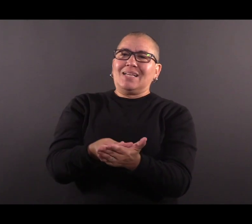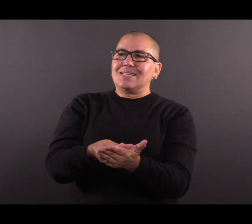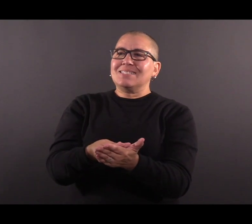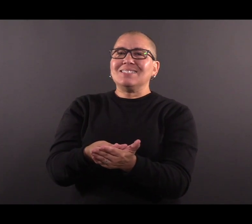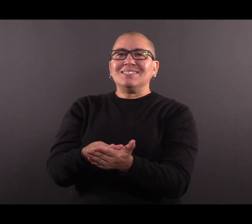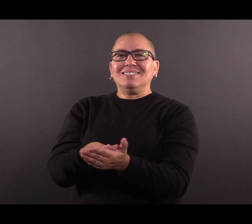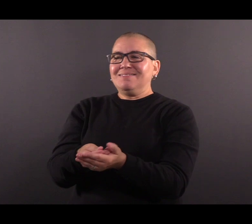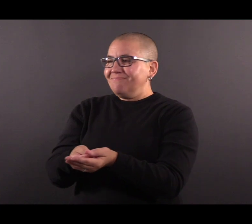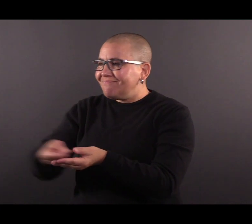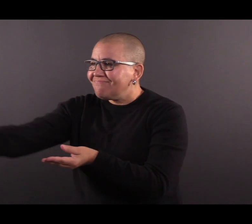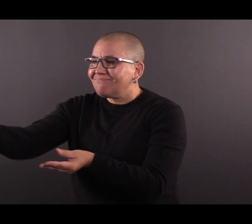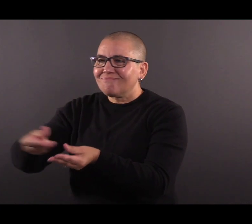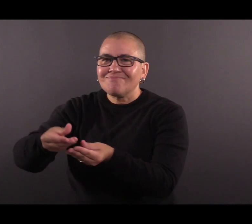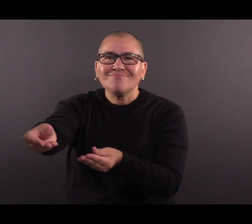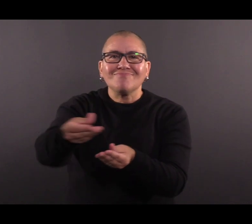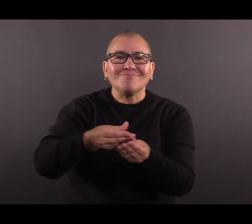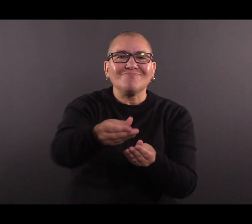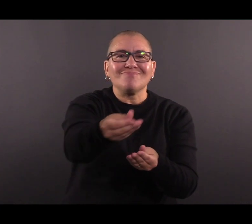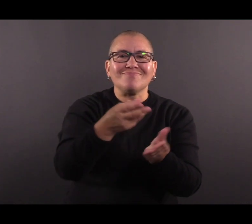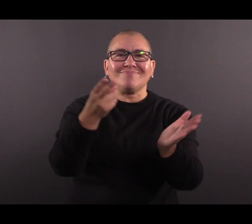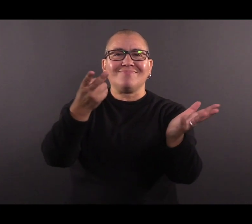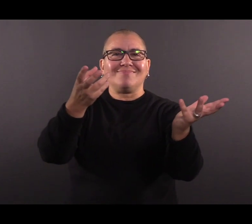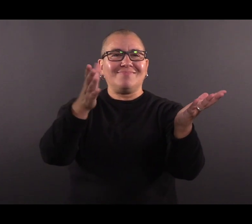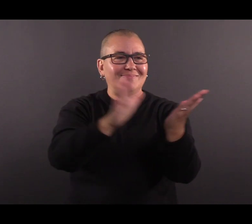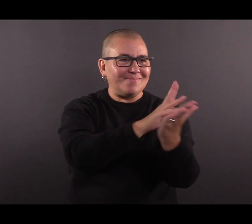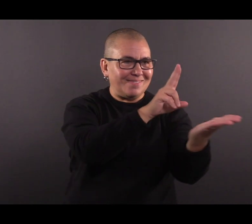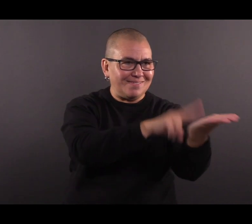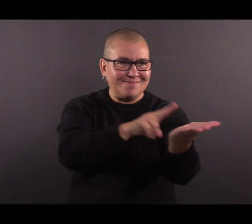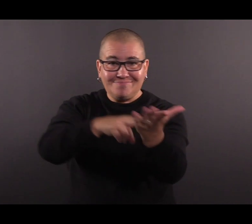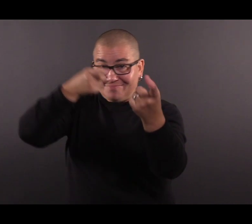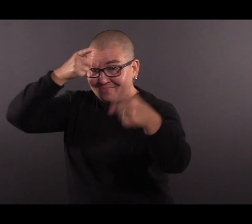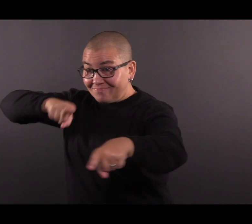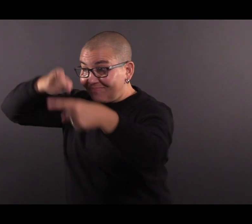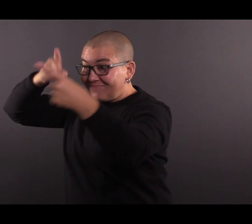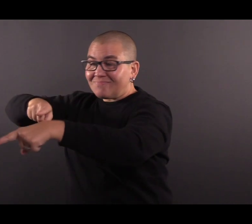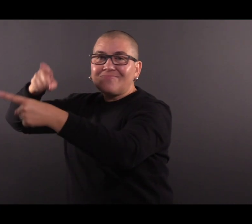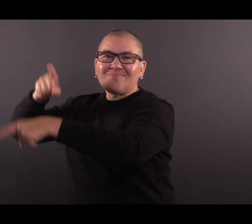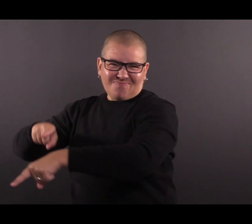grant awards and contracts are signed with grant recipients.